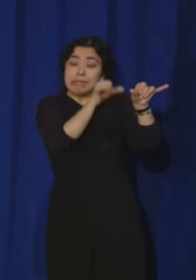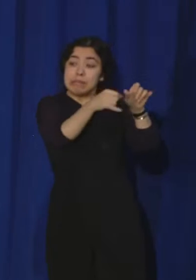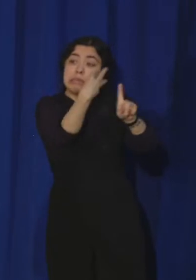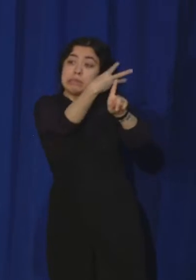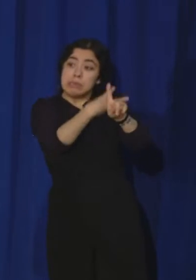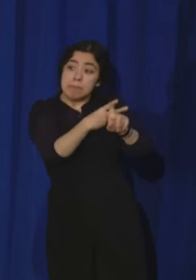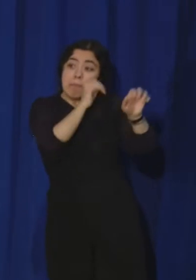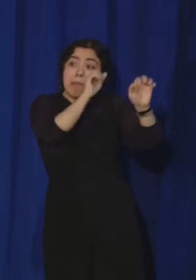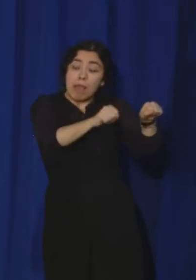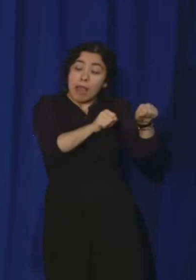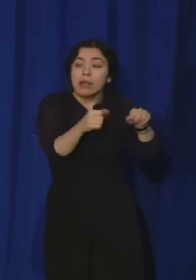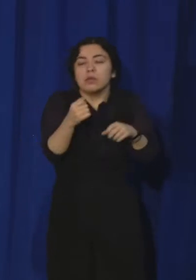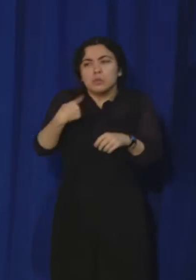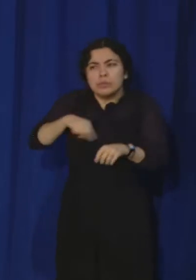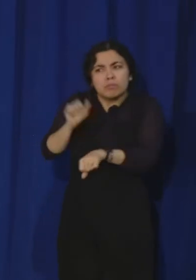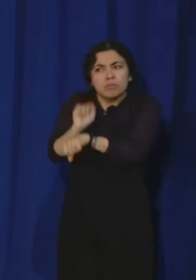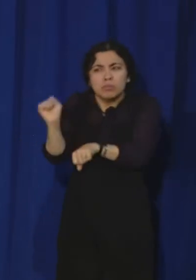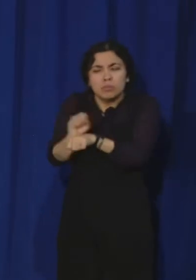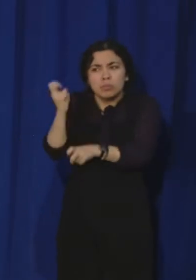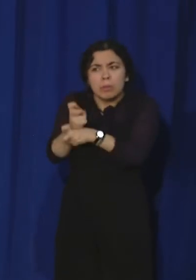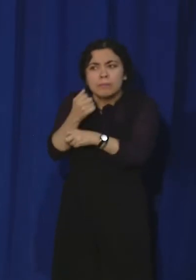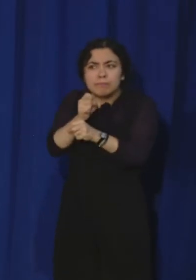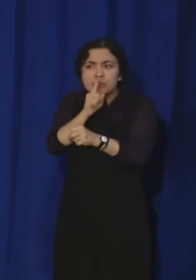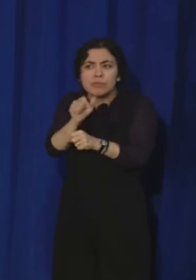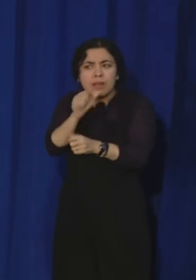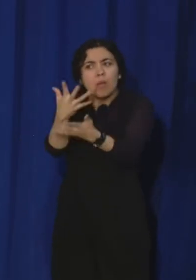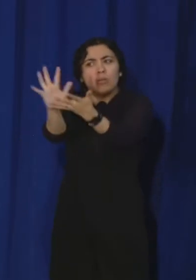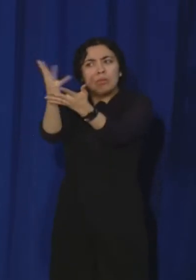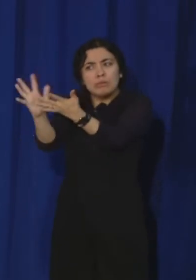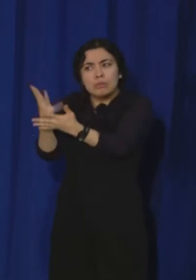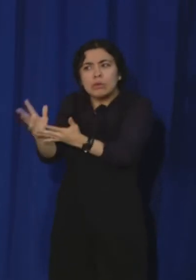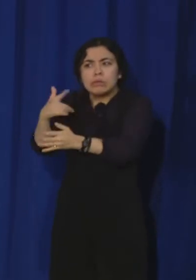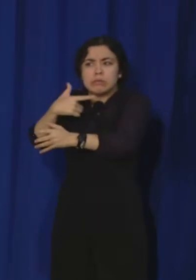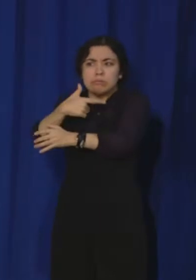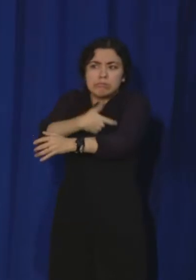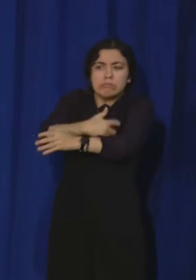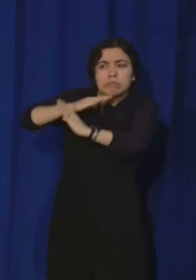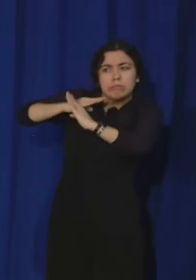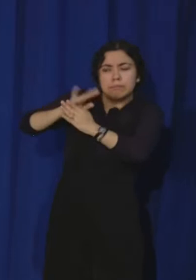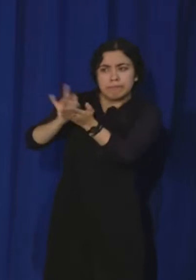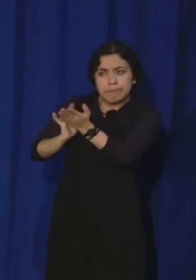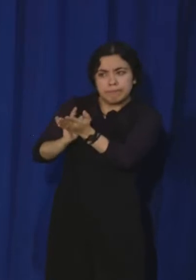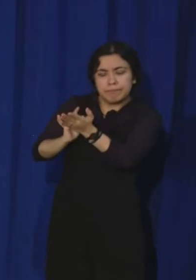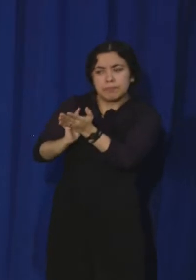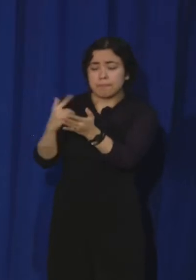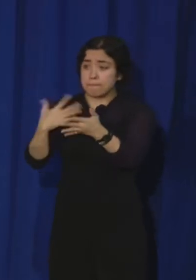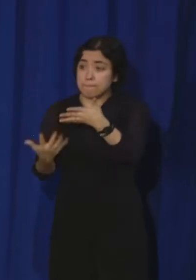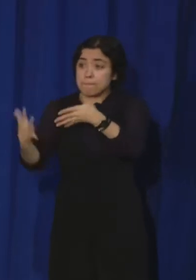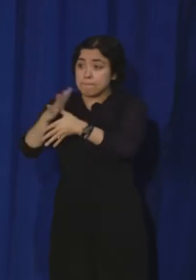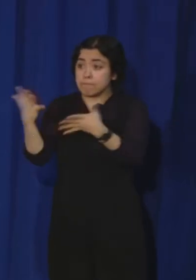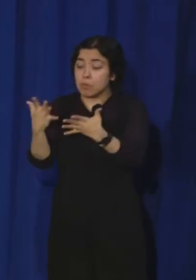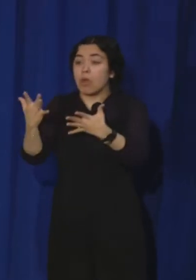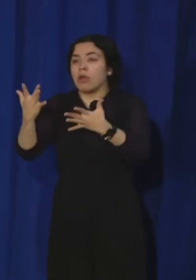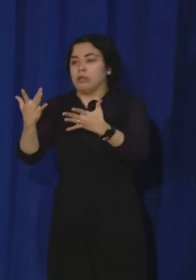doses are being wasted. As we move ahead, our top priority is to make sure we are distributing vaccine just as quickly as it